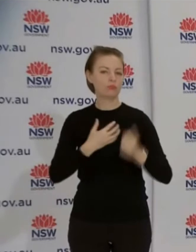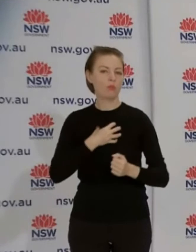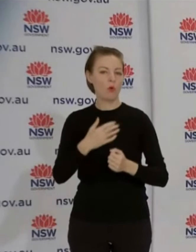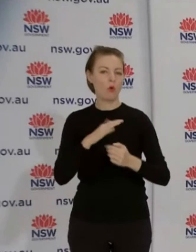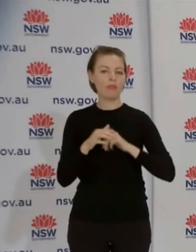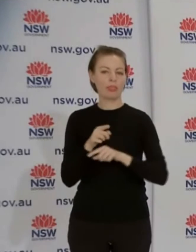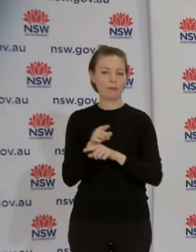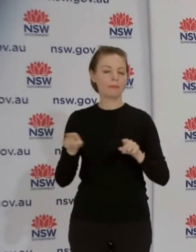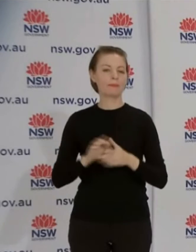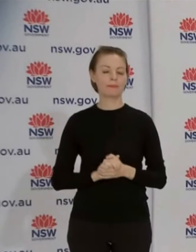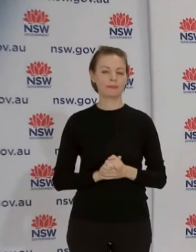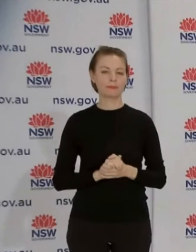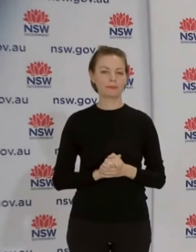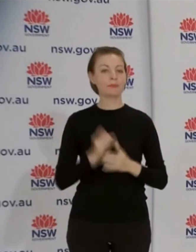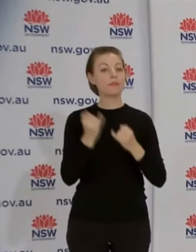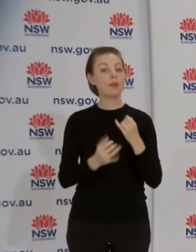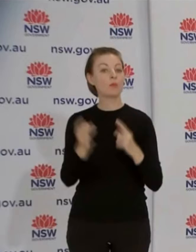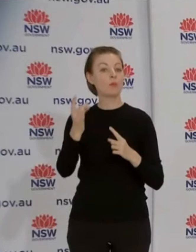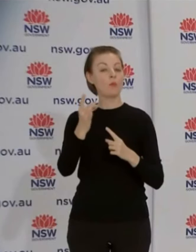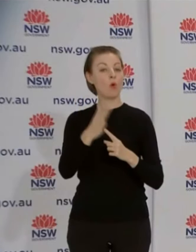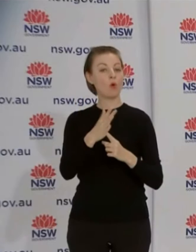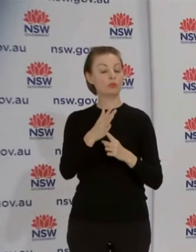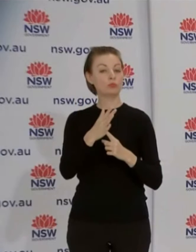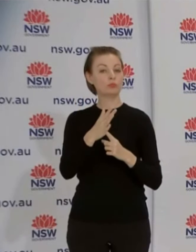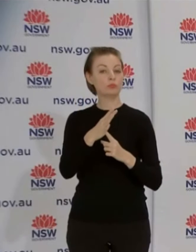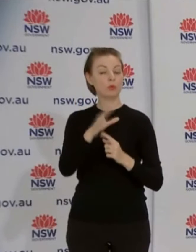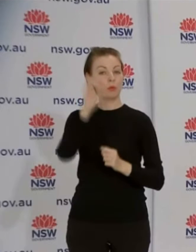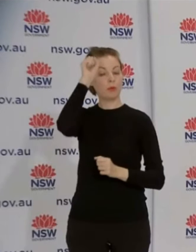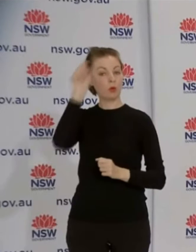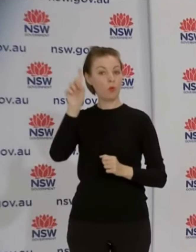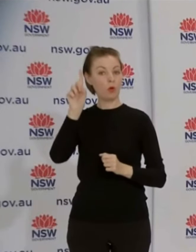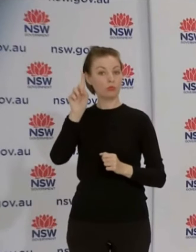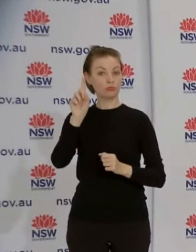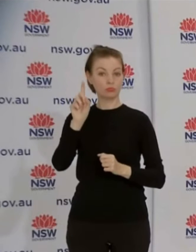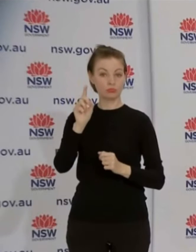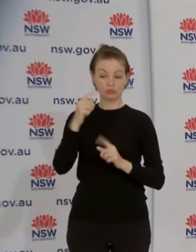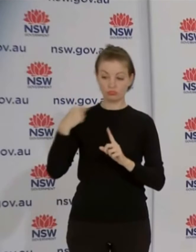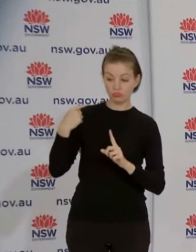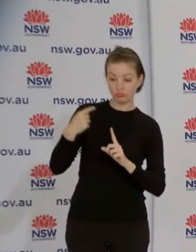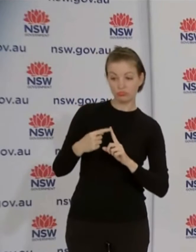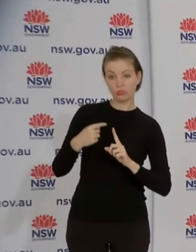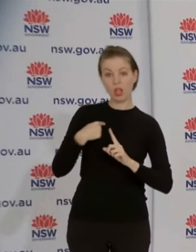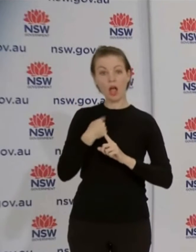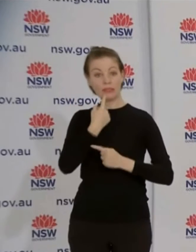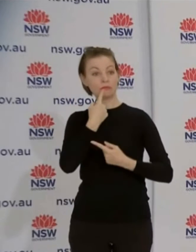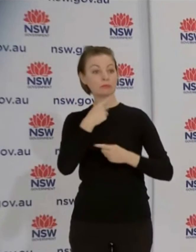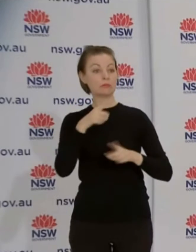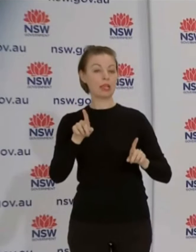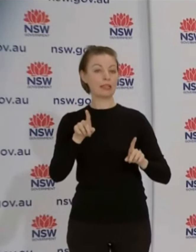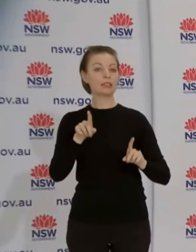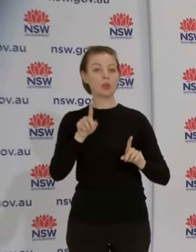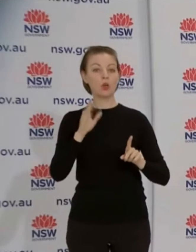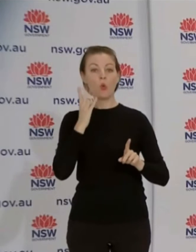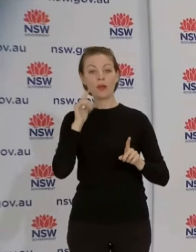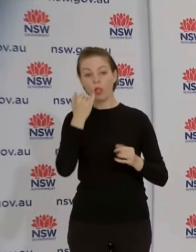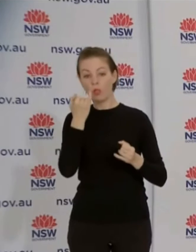really important to note that I've been commenting in the last few days that we anticipate October will be the worst month for the number